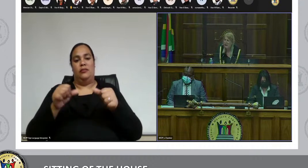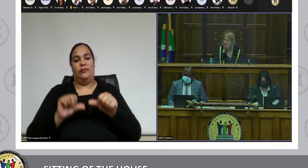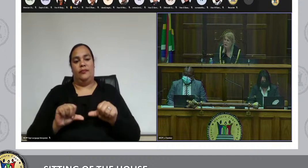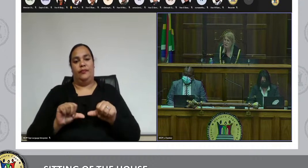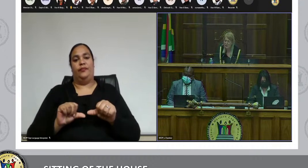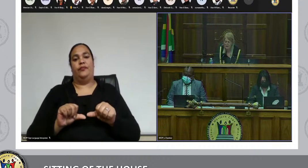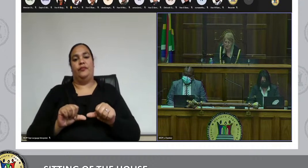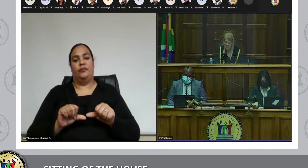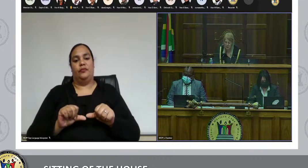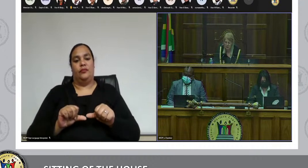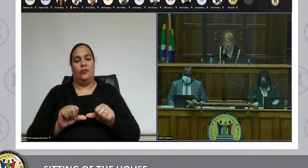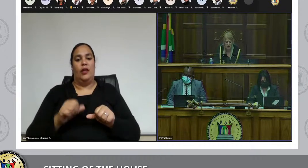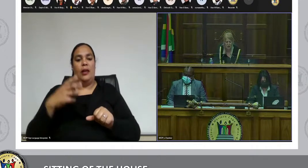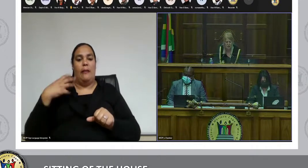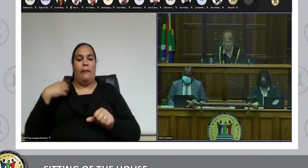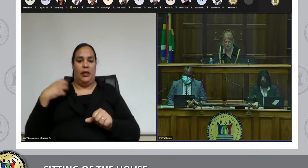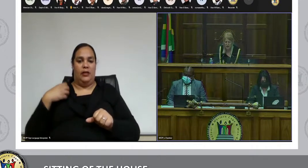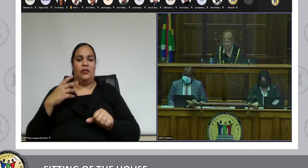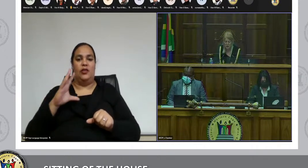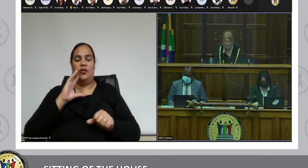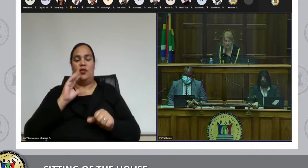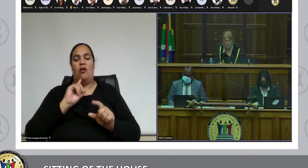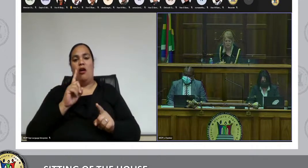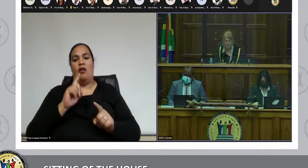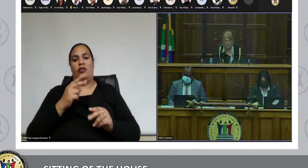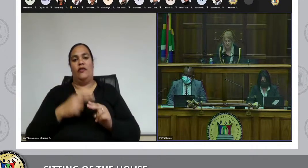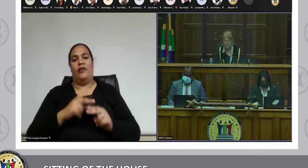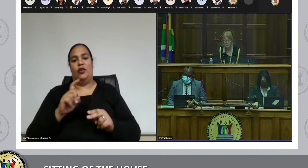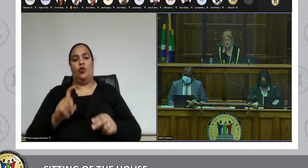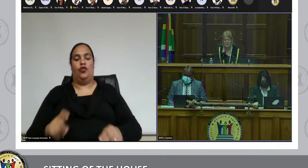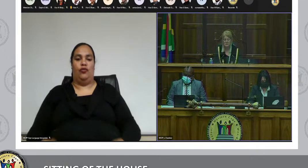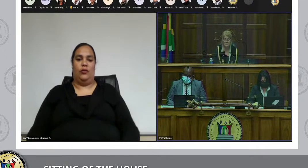now to the Minister to be able to answer the final question.